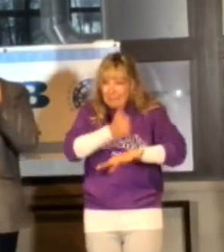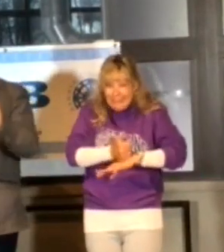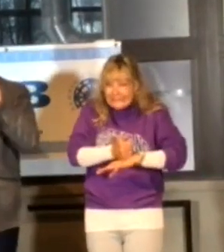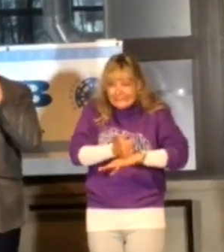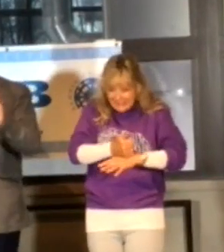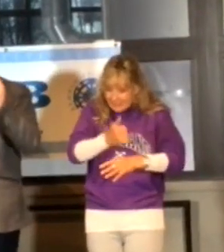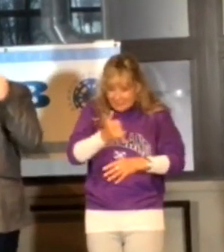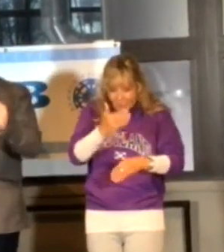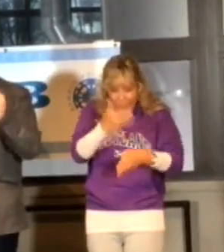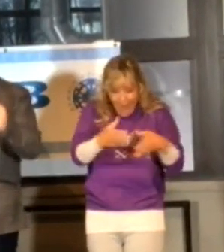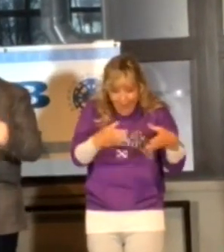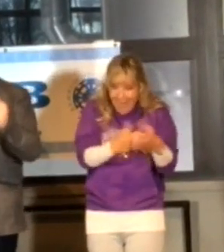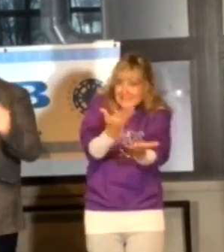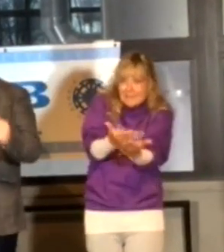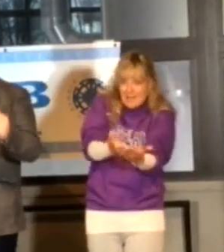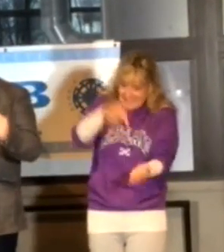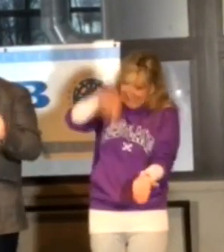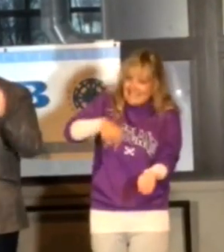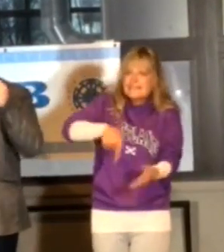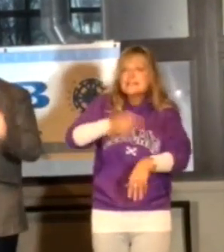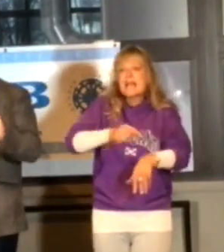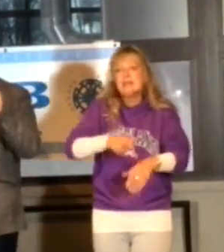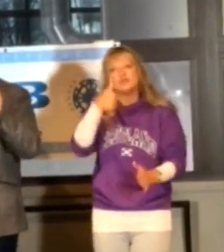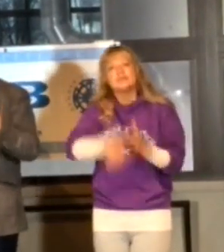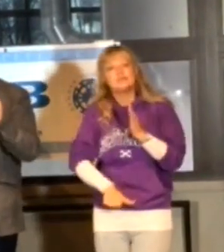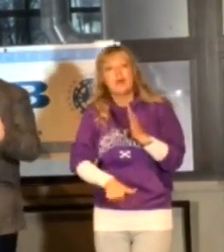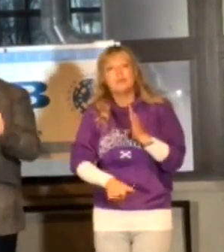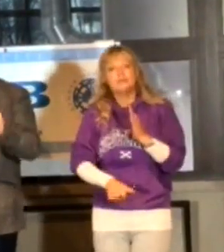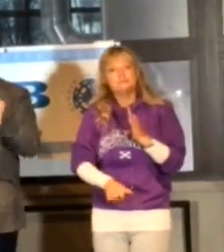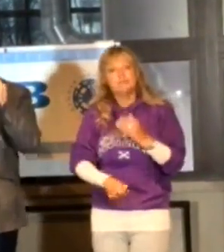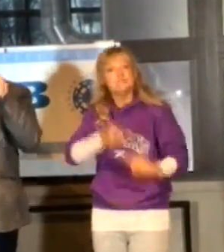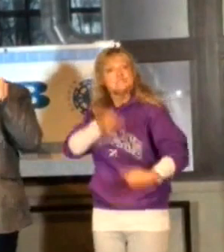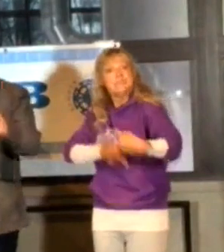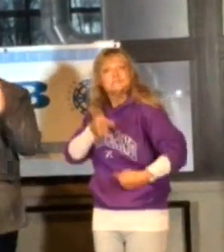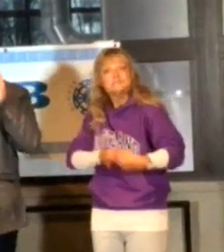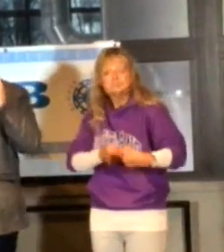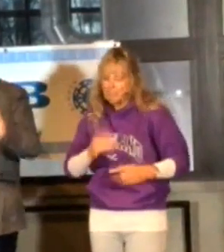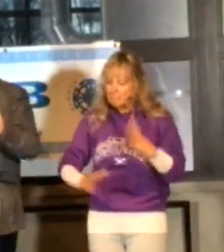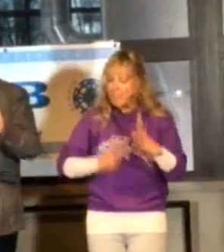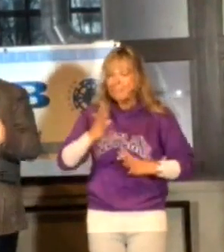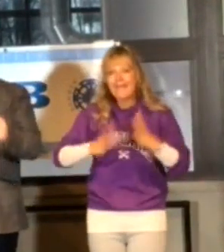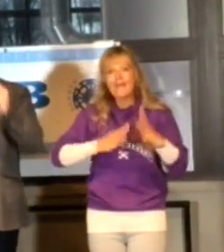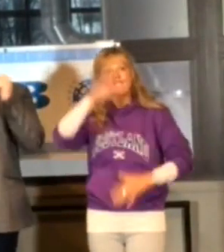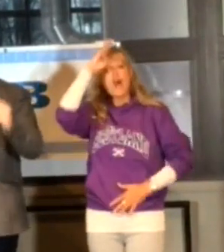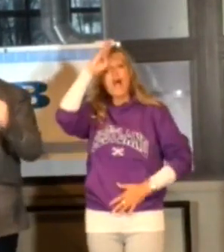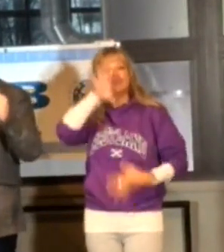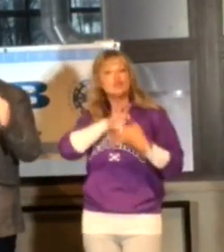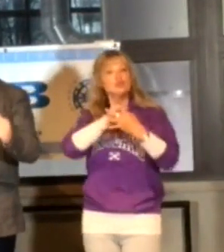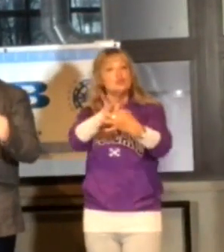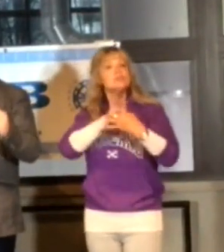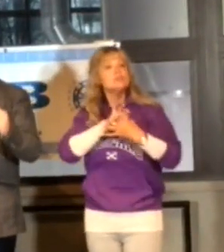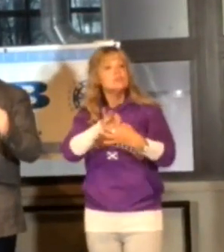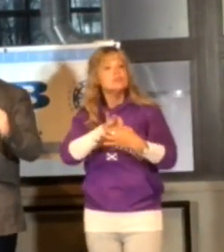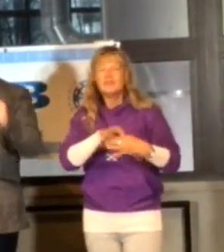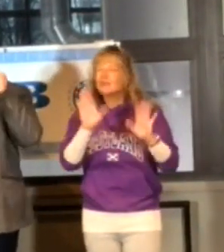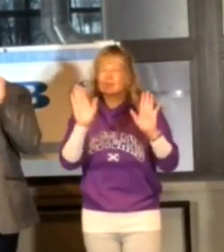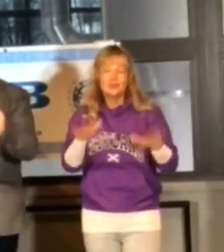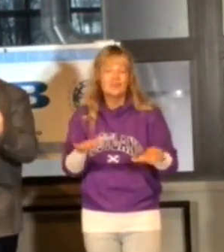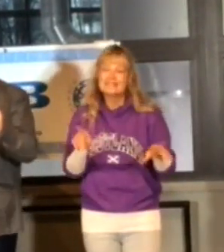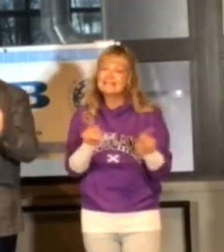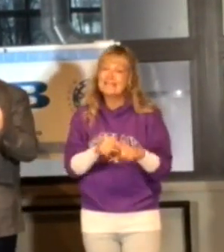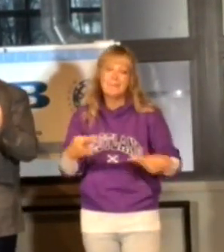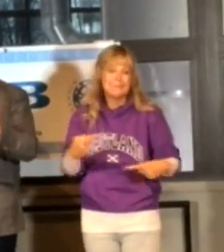Now is the time to start that debate in Ireland. Prepare for Irish unity. Prepare the conversation. Don't make the mistakes of Brexit where you